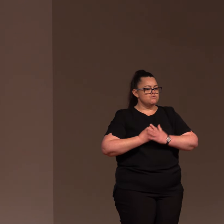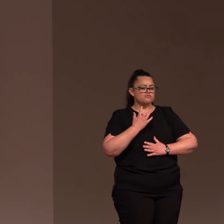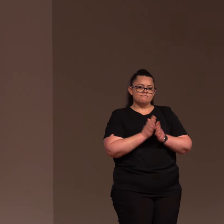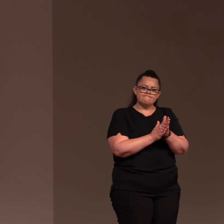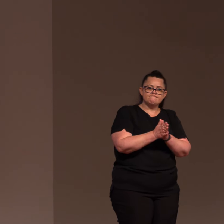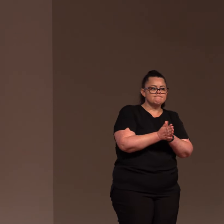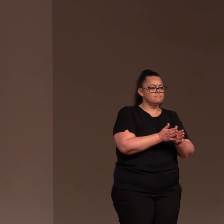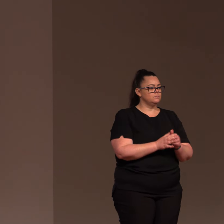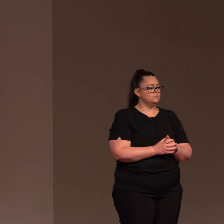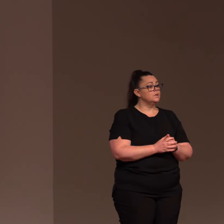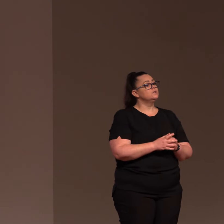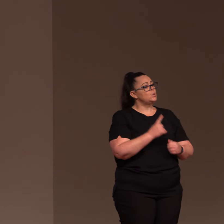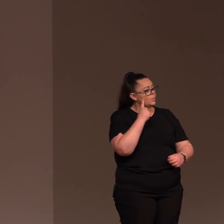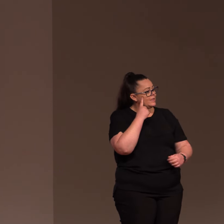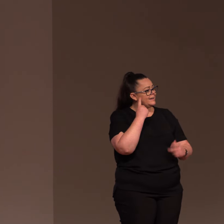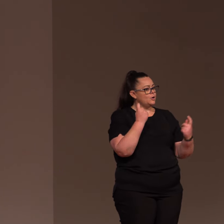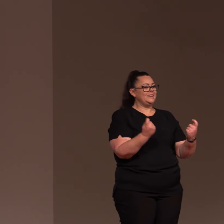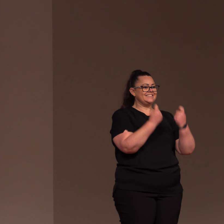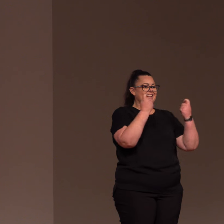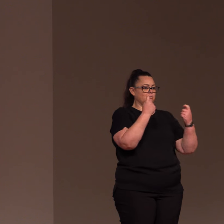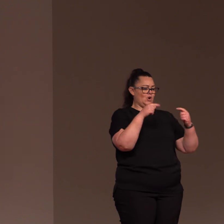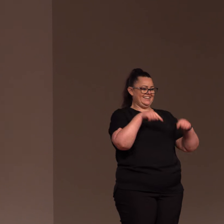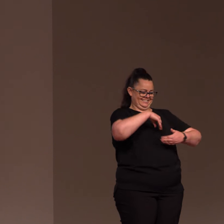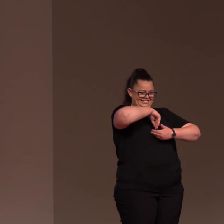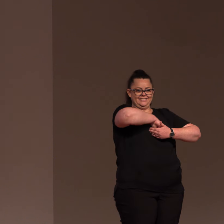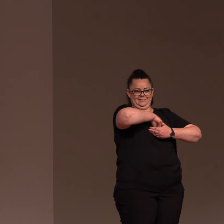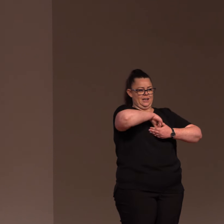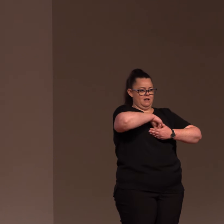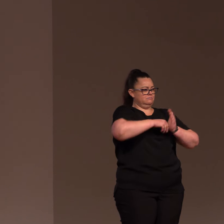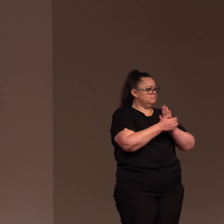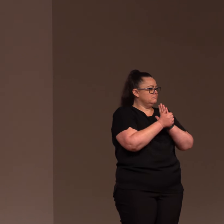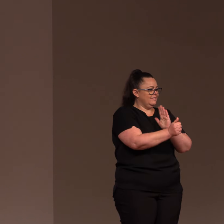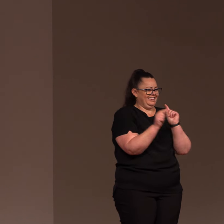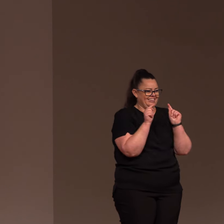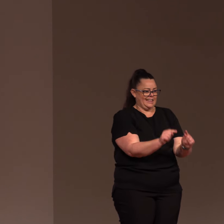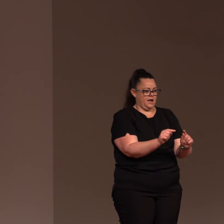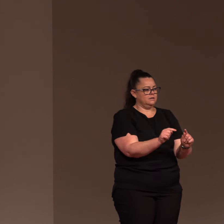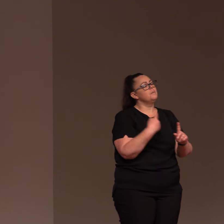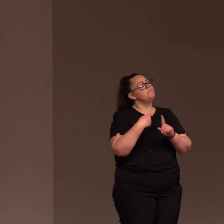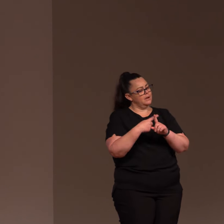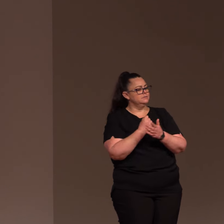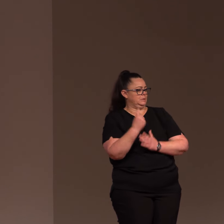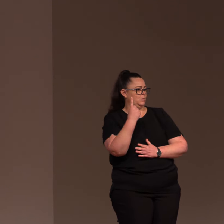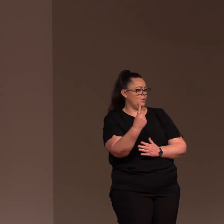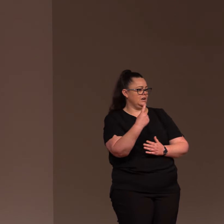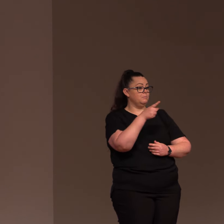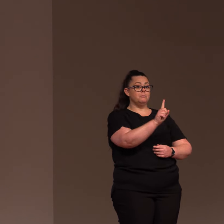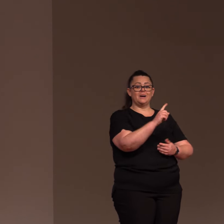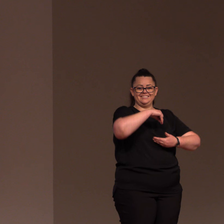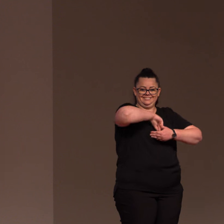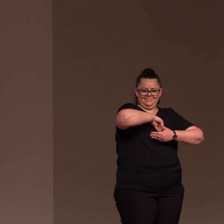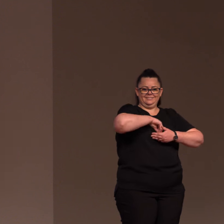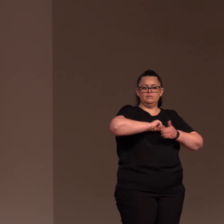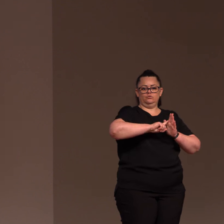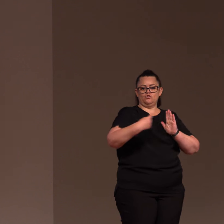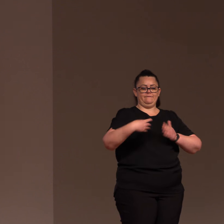here to celebrate that and the number one, because it's those attributes that got you here that are going to stay with you forever. And next